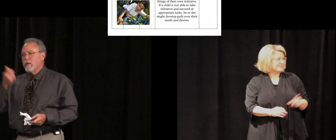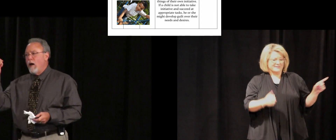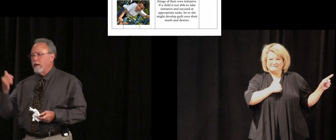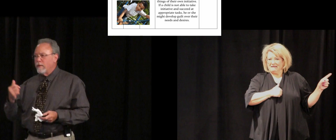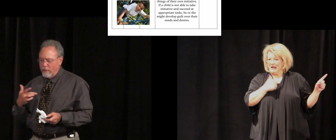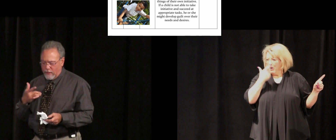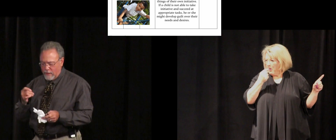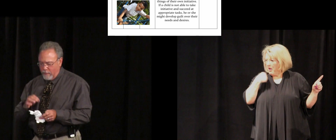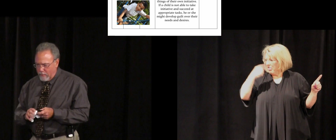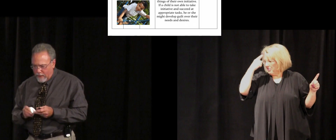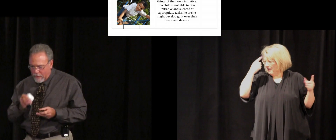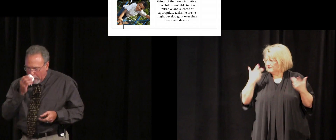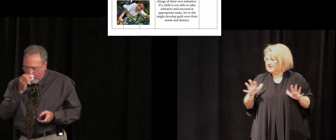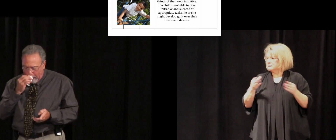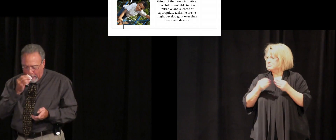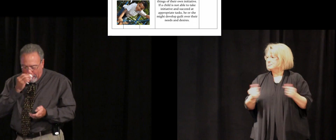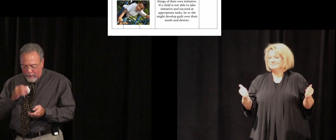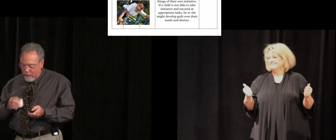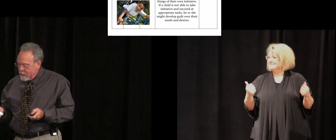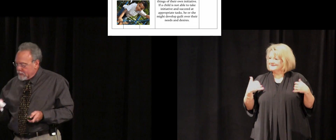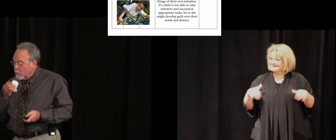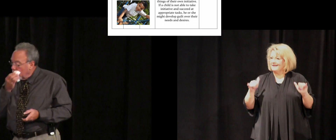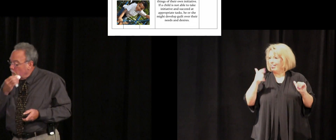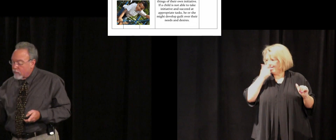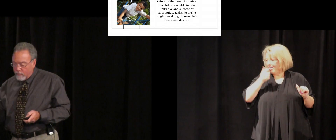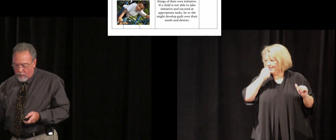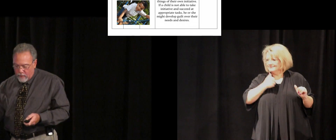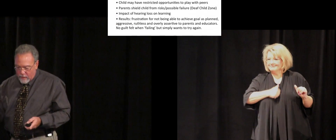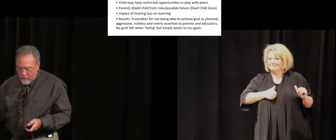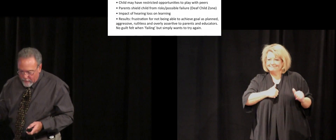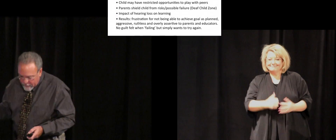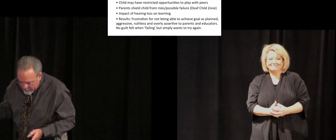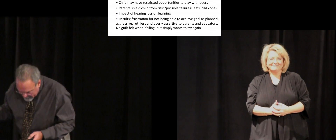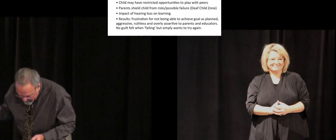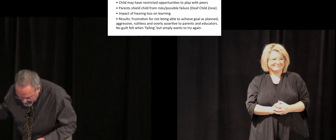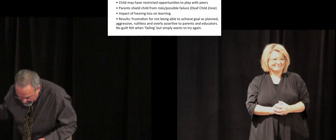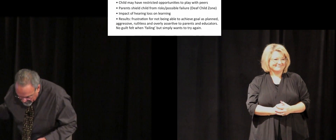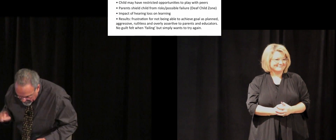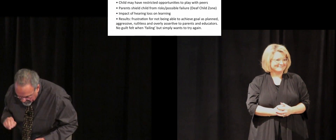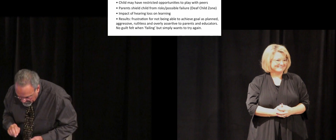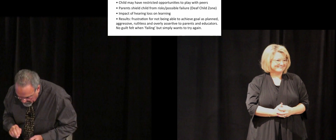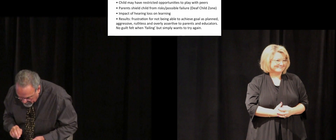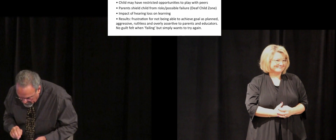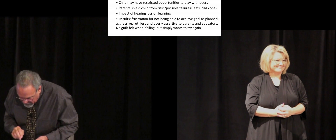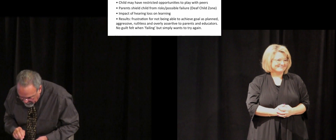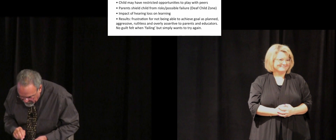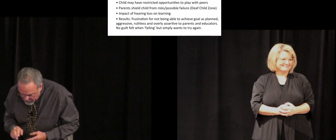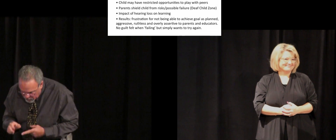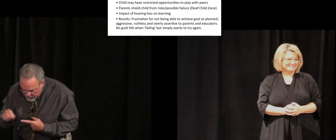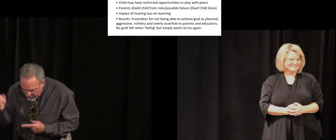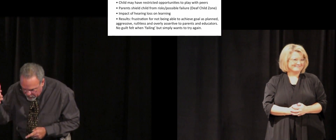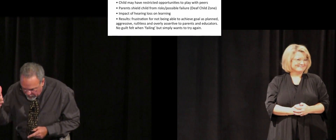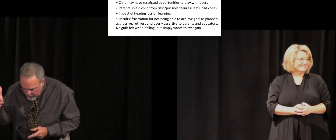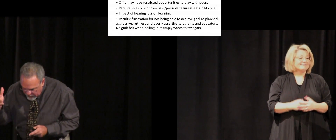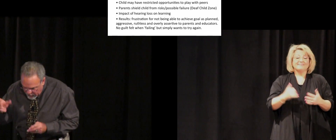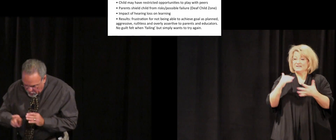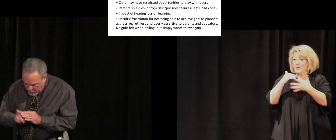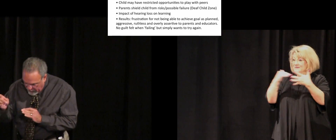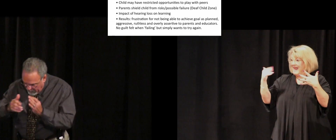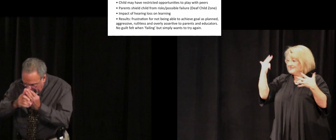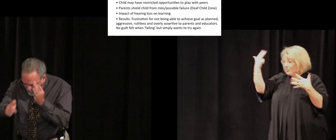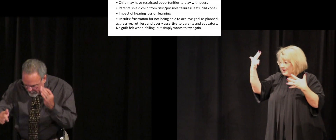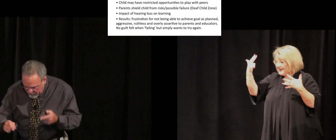their school, and then they arrive in a class and they're seeing 1,300 other deaf, hard of hearing all over the place. And